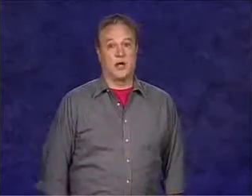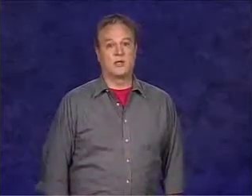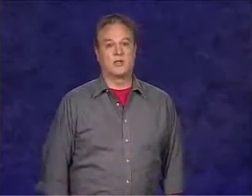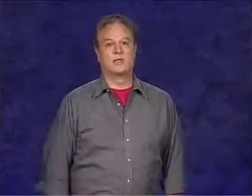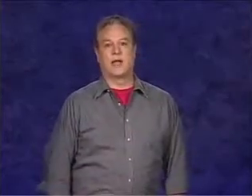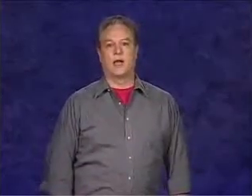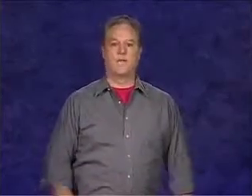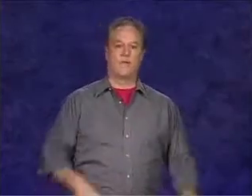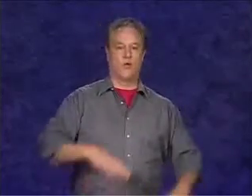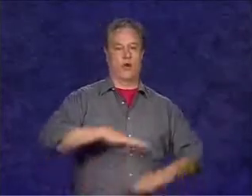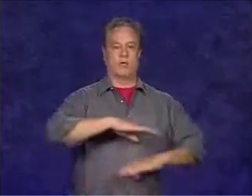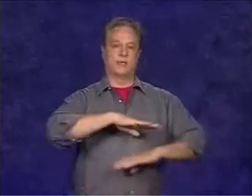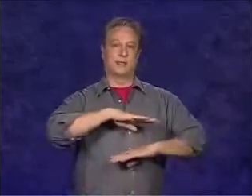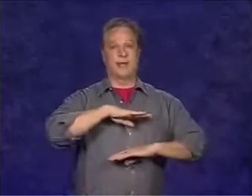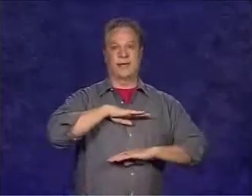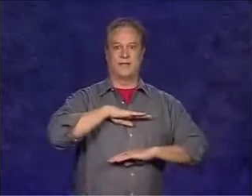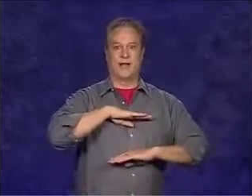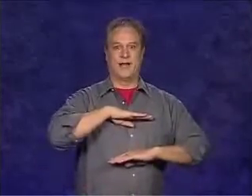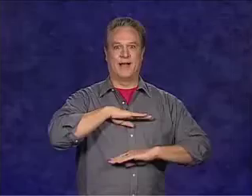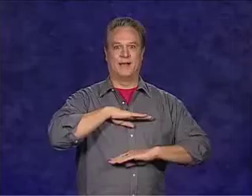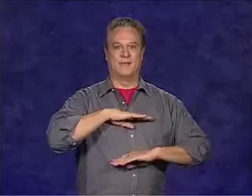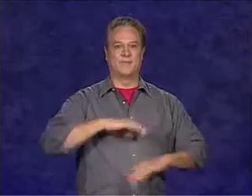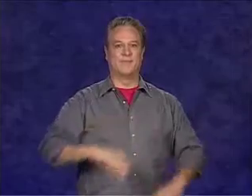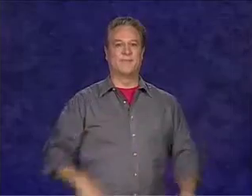also the sign for satisfied.